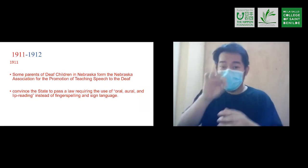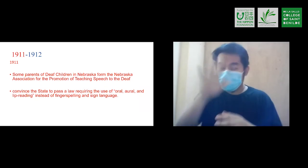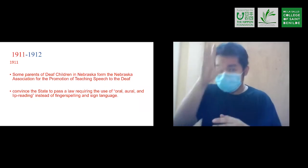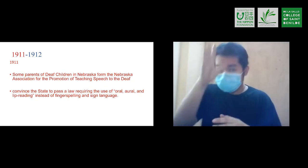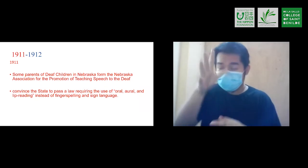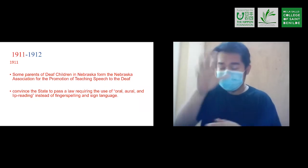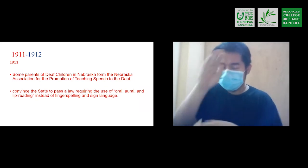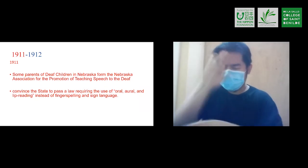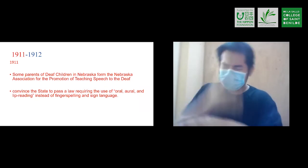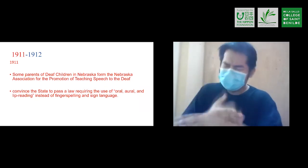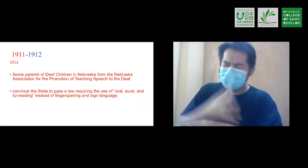some of the parents